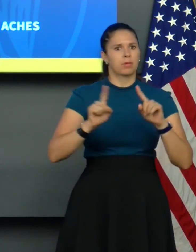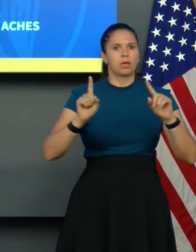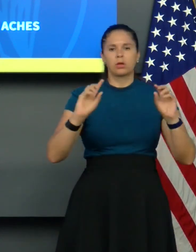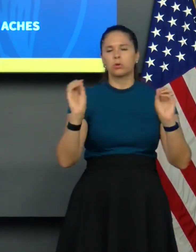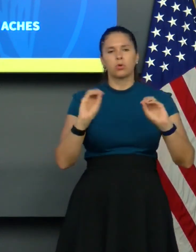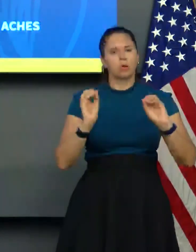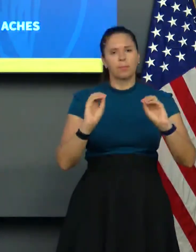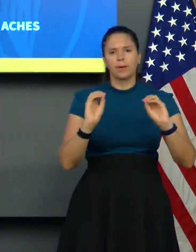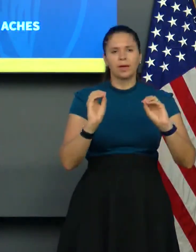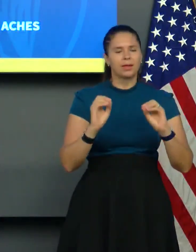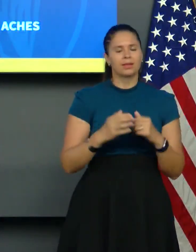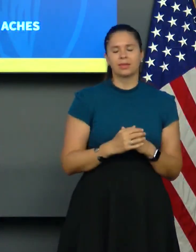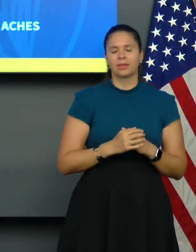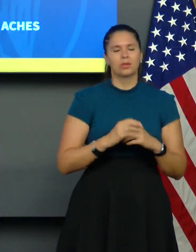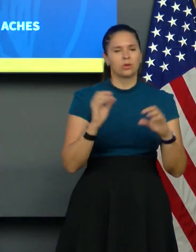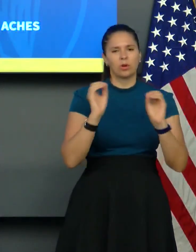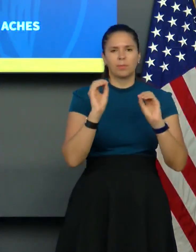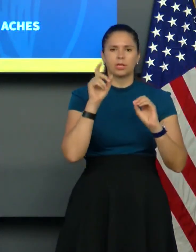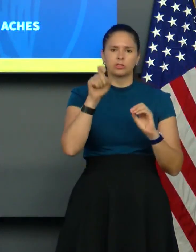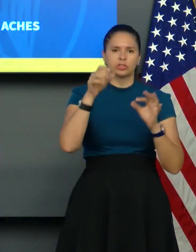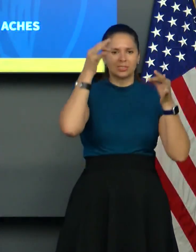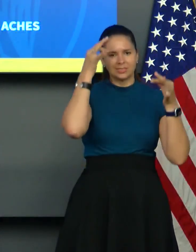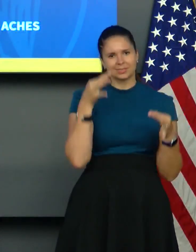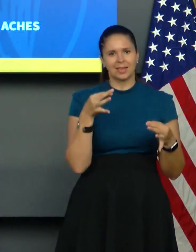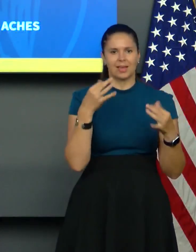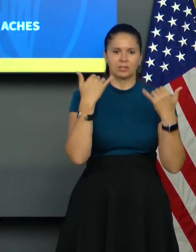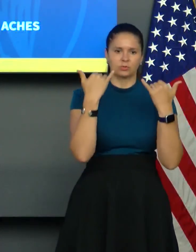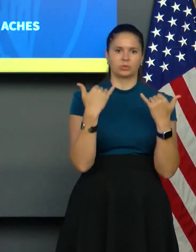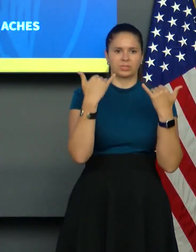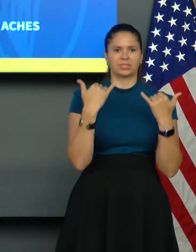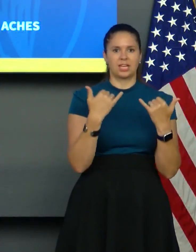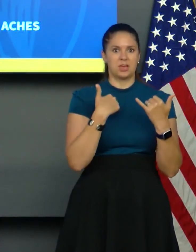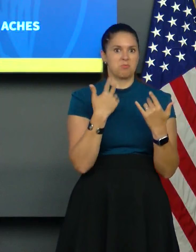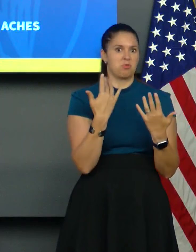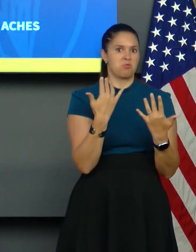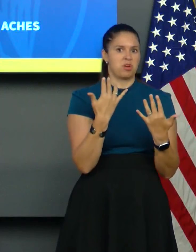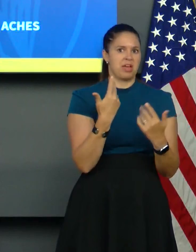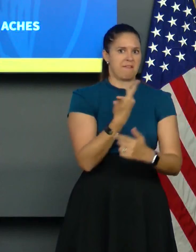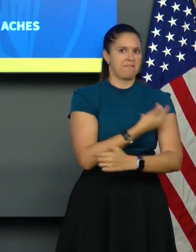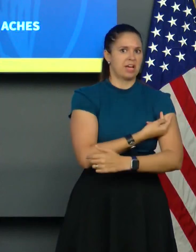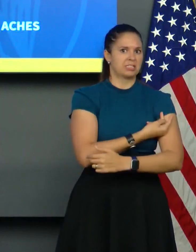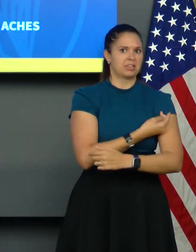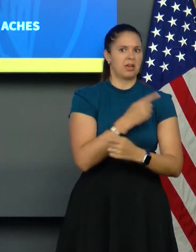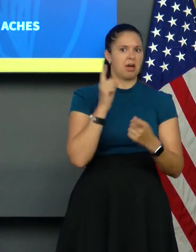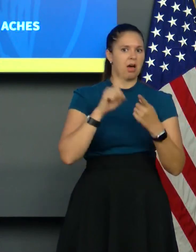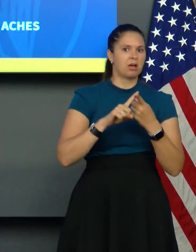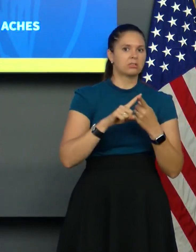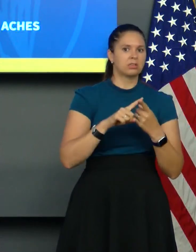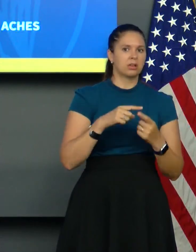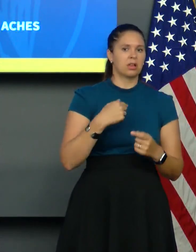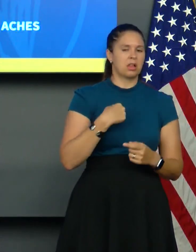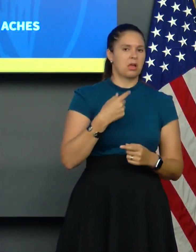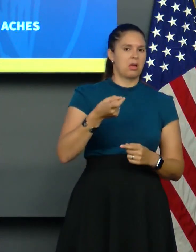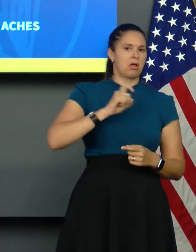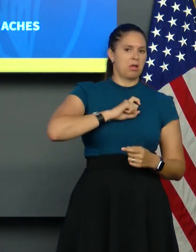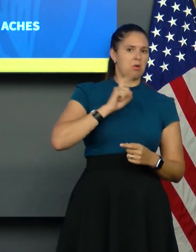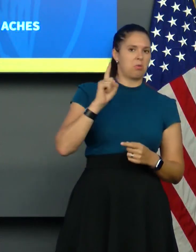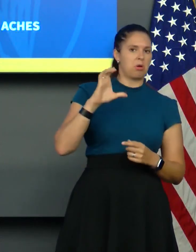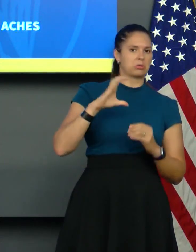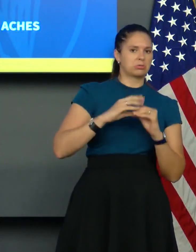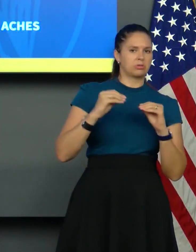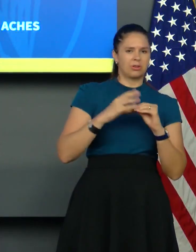nobody should decide today that they're going to wait to be vaccinated until there's $100.